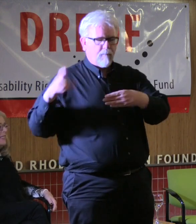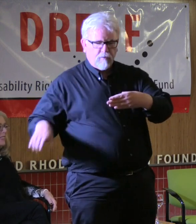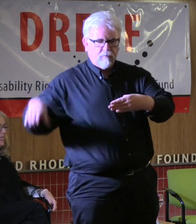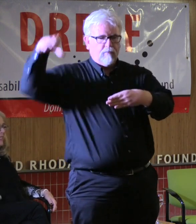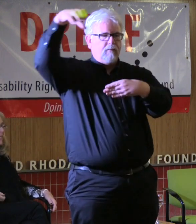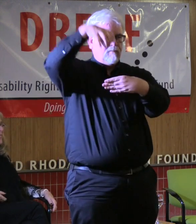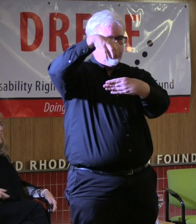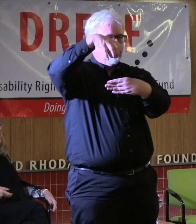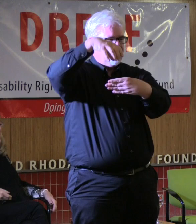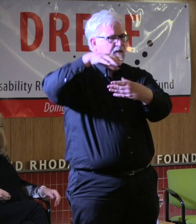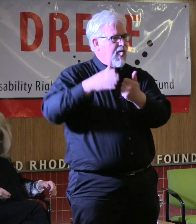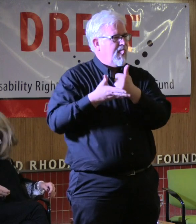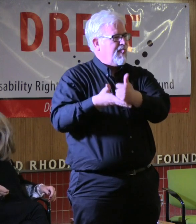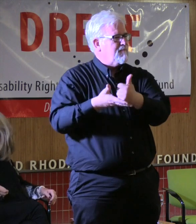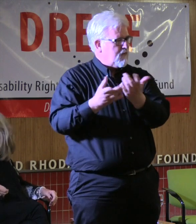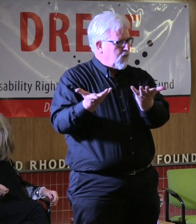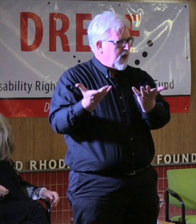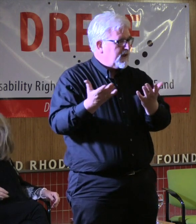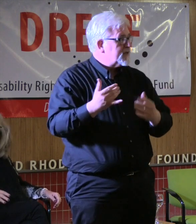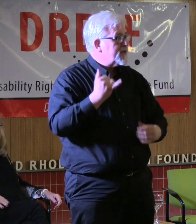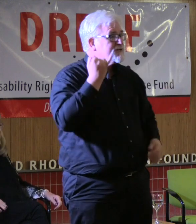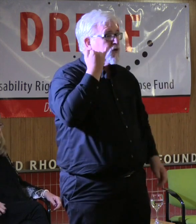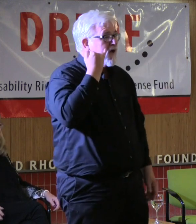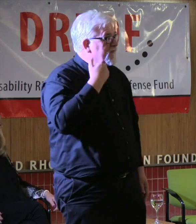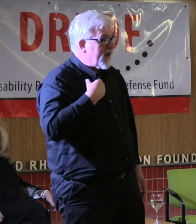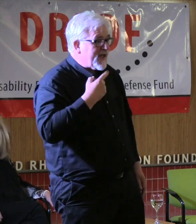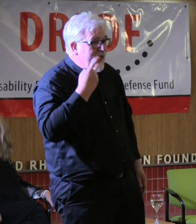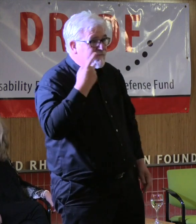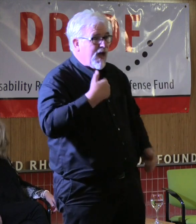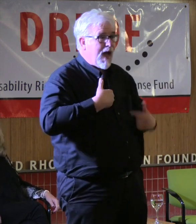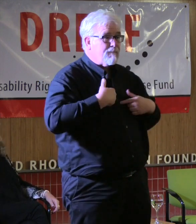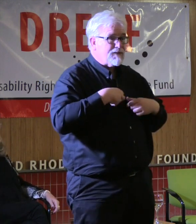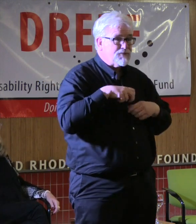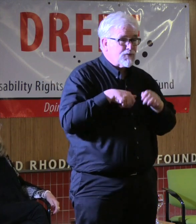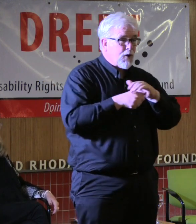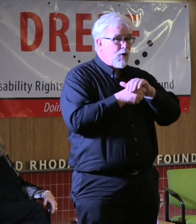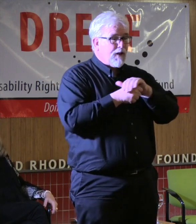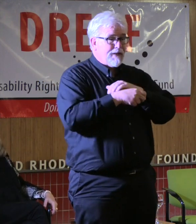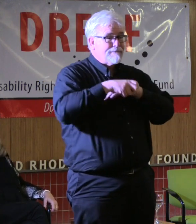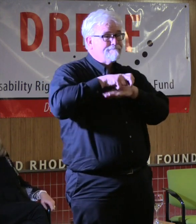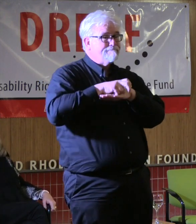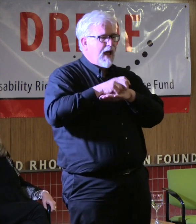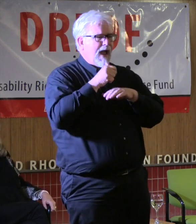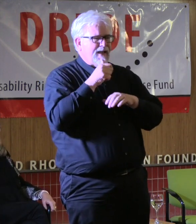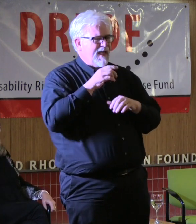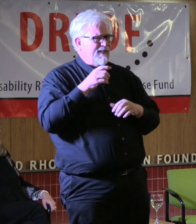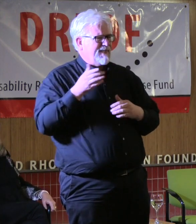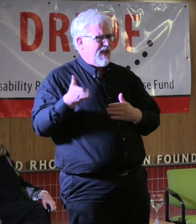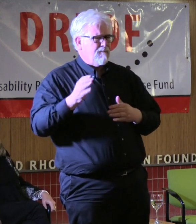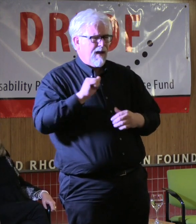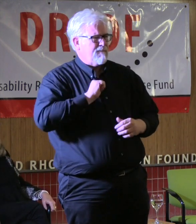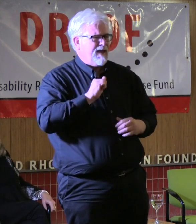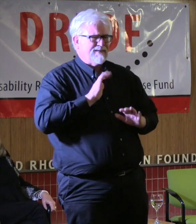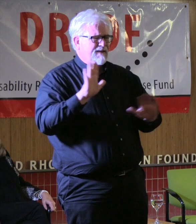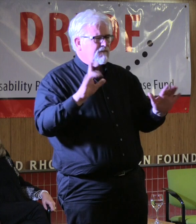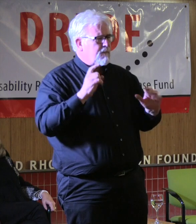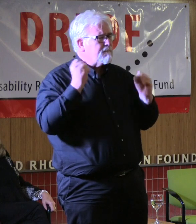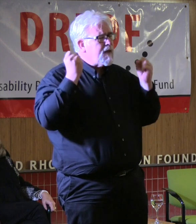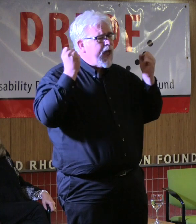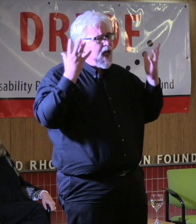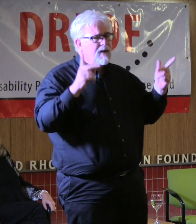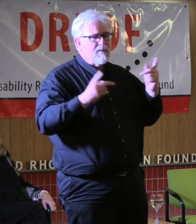So if I'm that turtle and I'm sitting on a fence post, I didn't get there all by myself. I had so much help, so